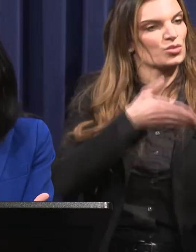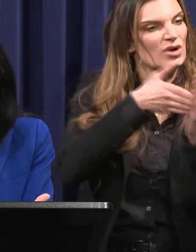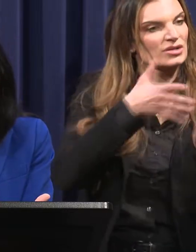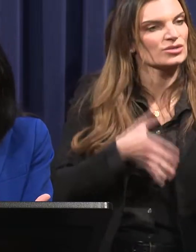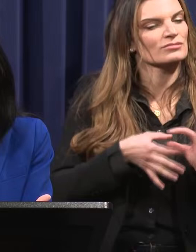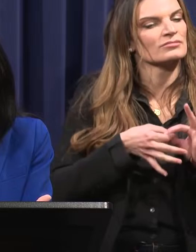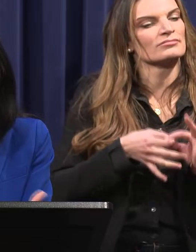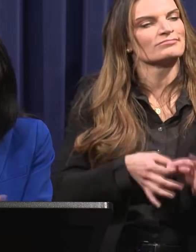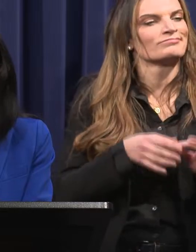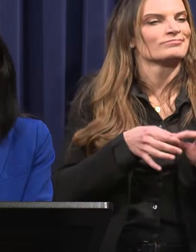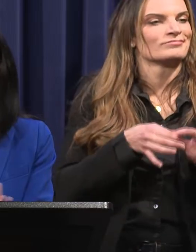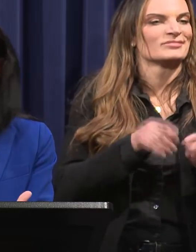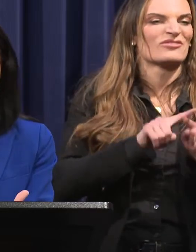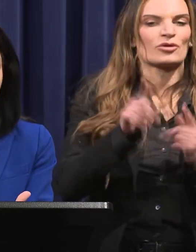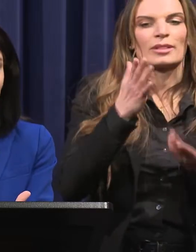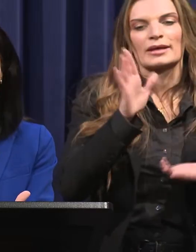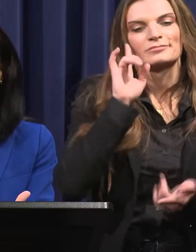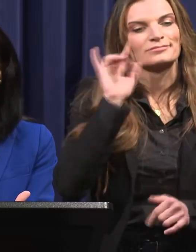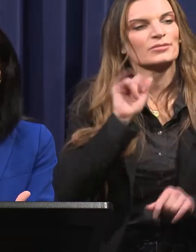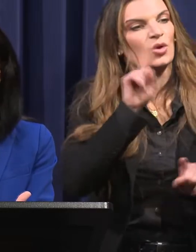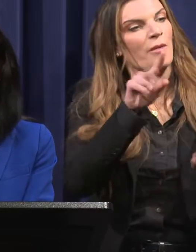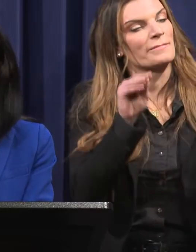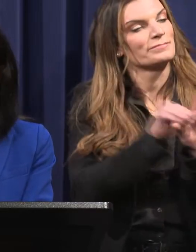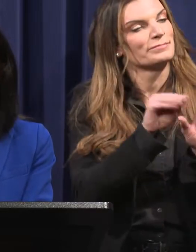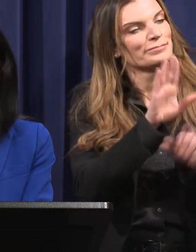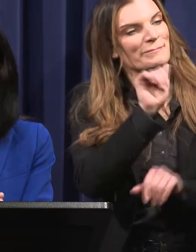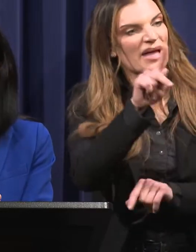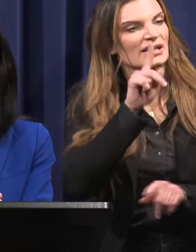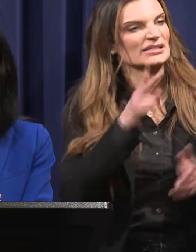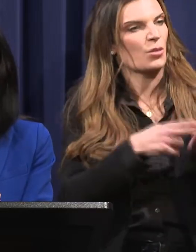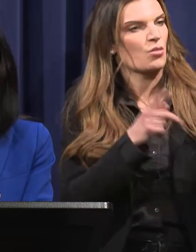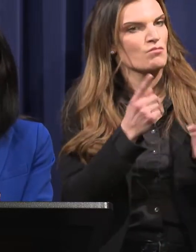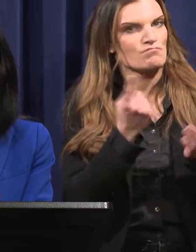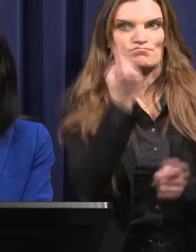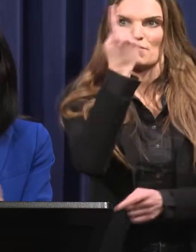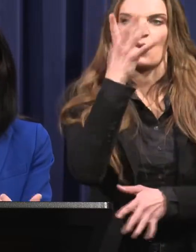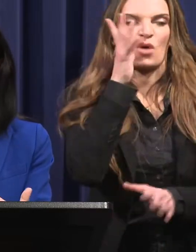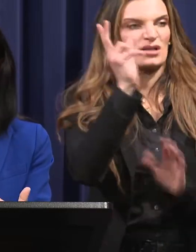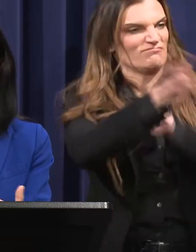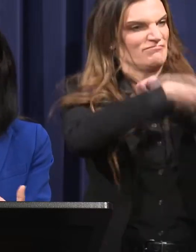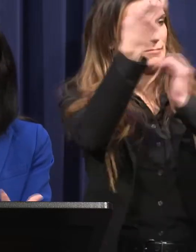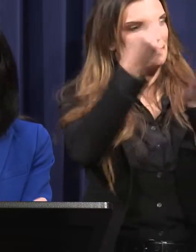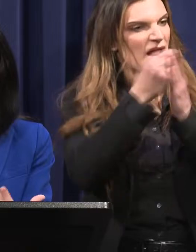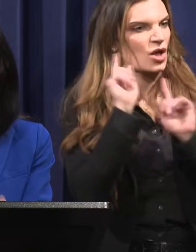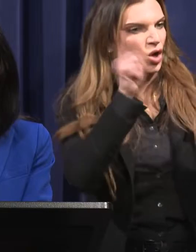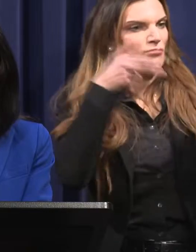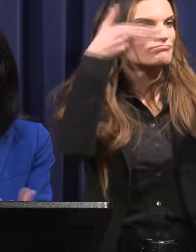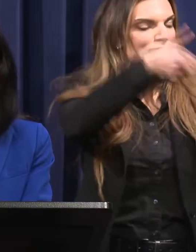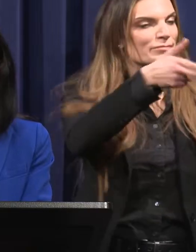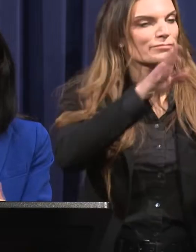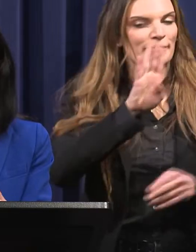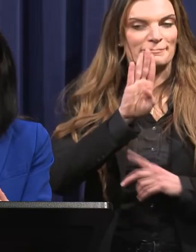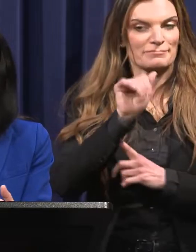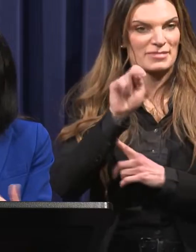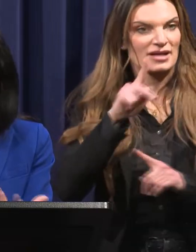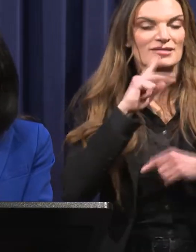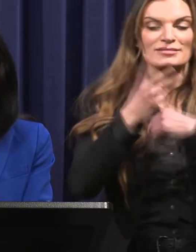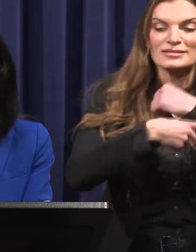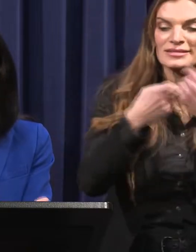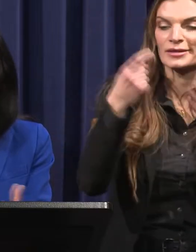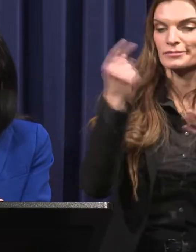bank robbery cases, right? Like, bank robbery, like, that's pretty appealing. The fact that people could break into a bank and